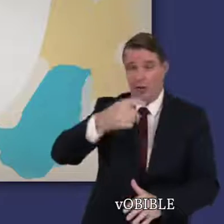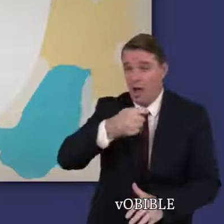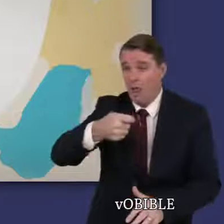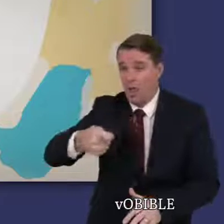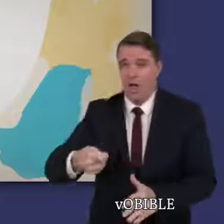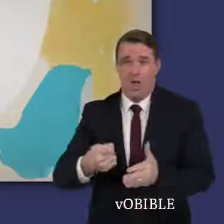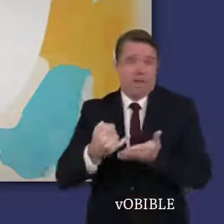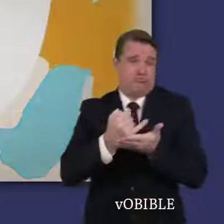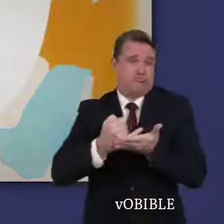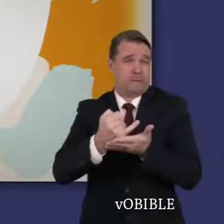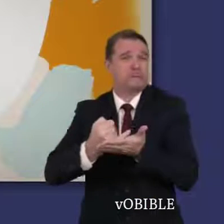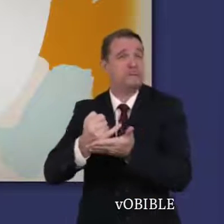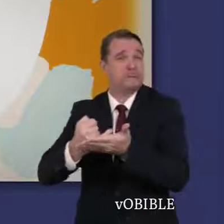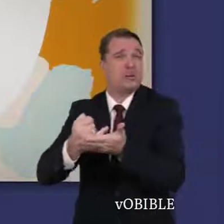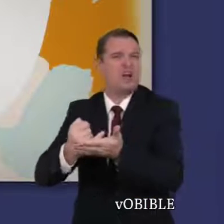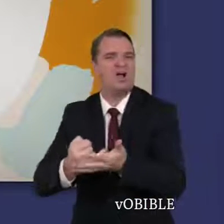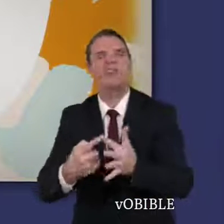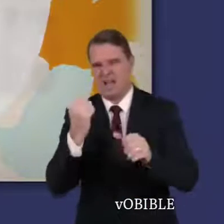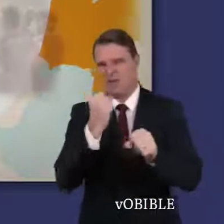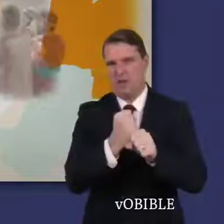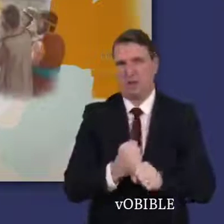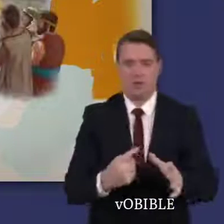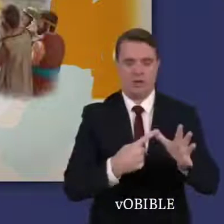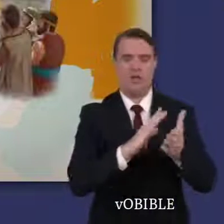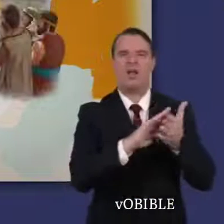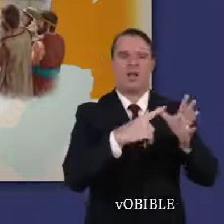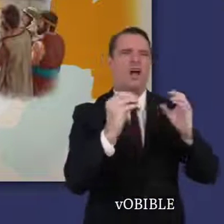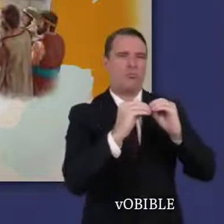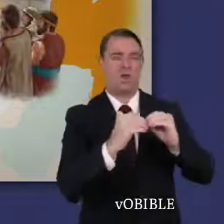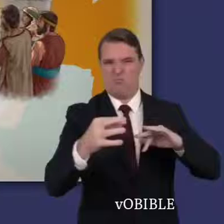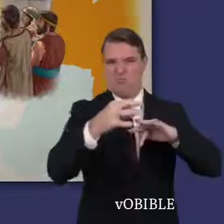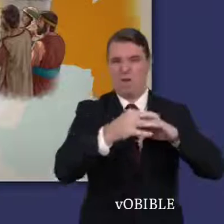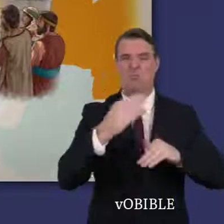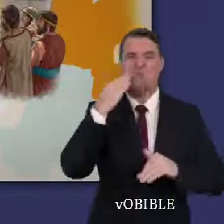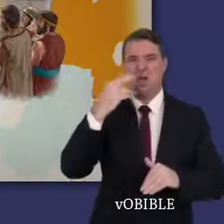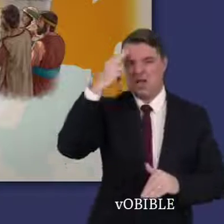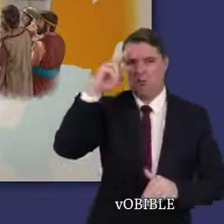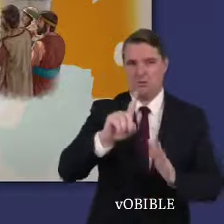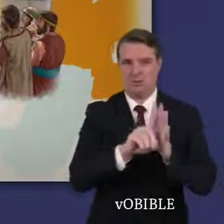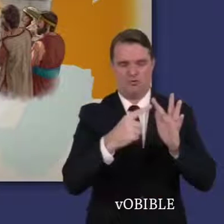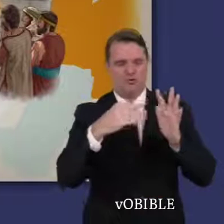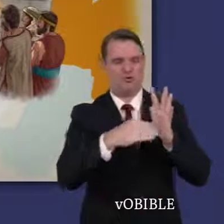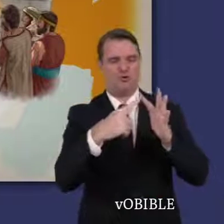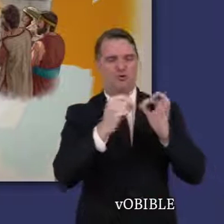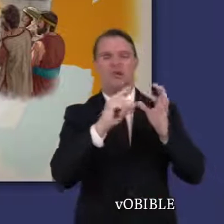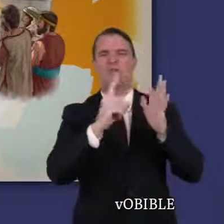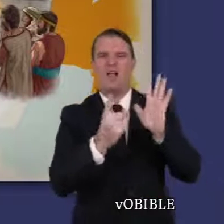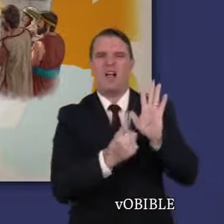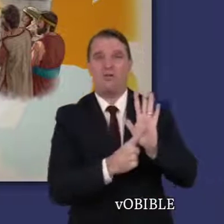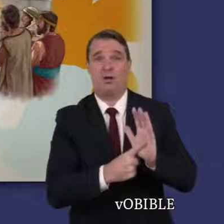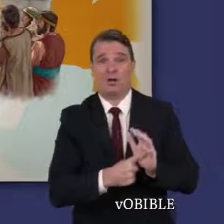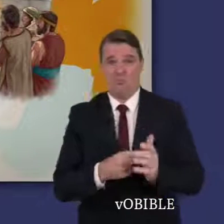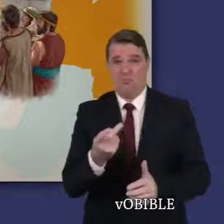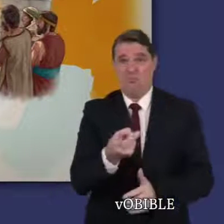kings in the northern kingdom. These include Ahab, who marries the pagan princess Jezebel. She and